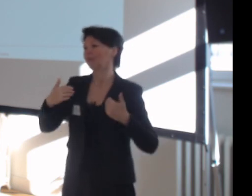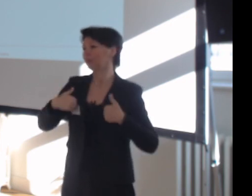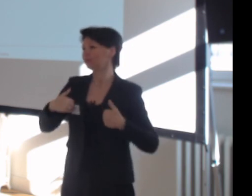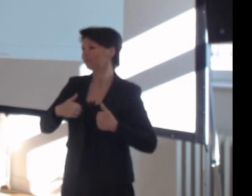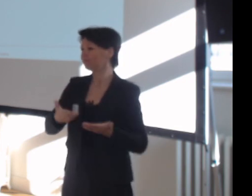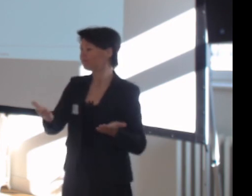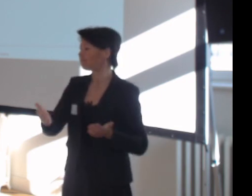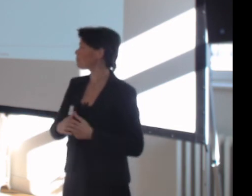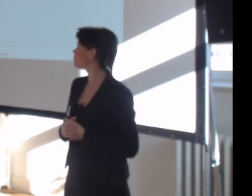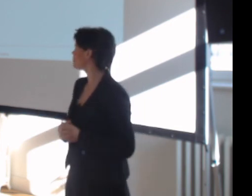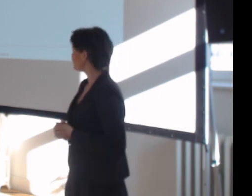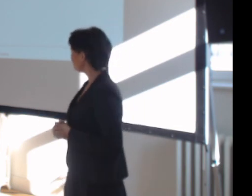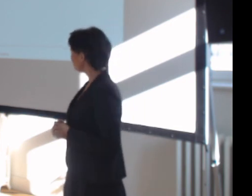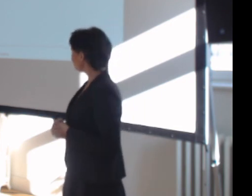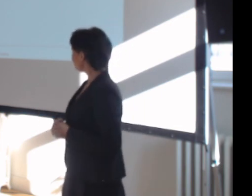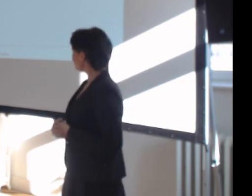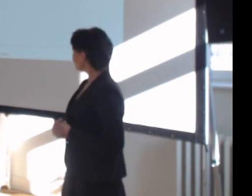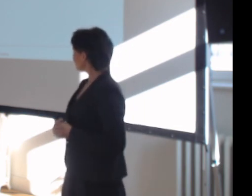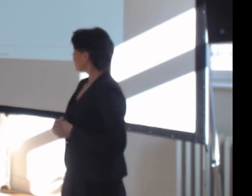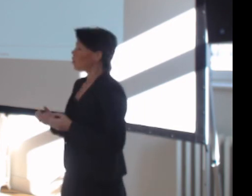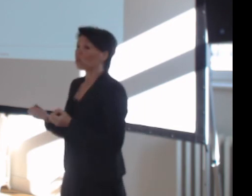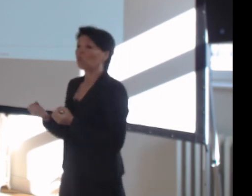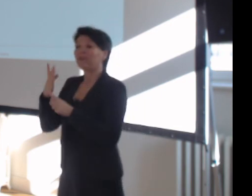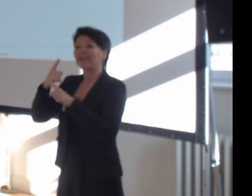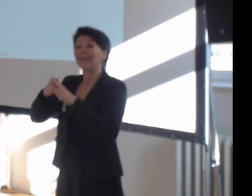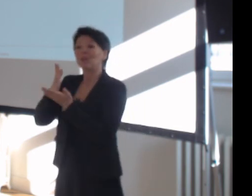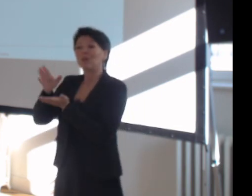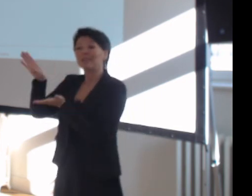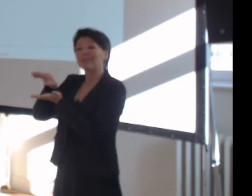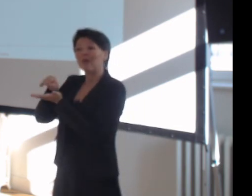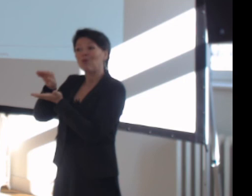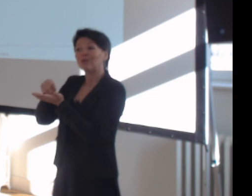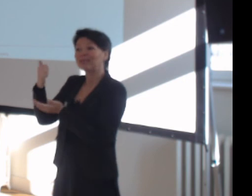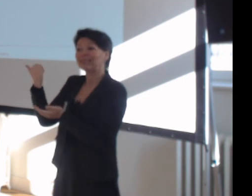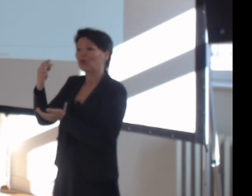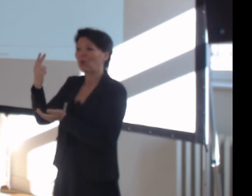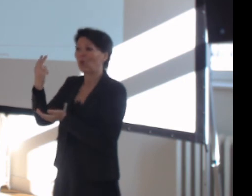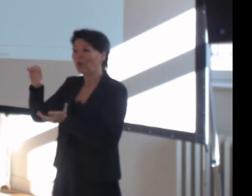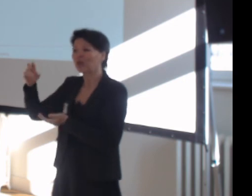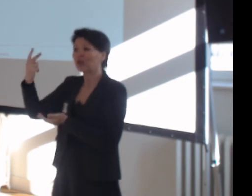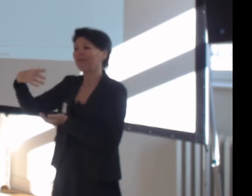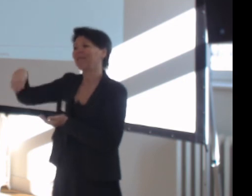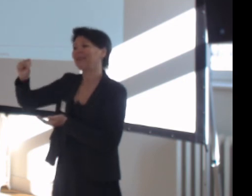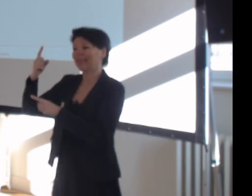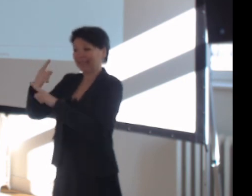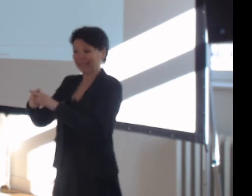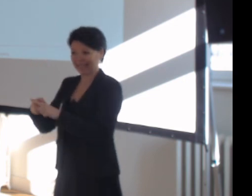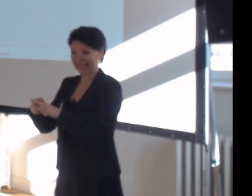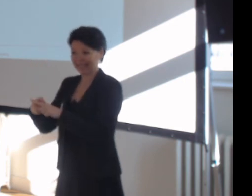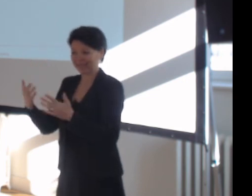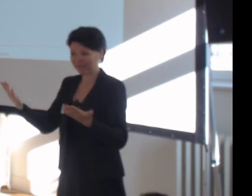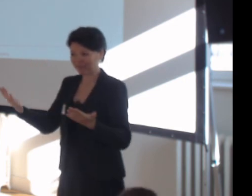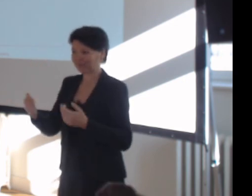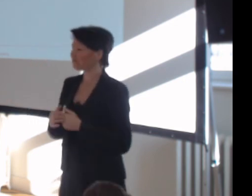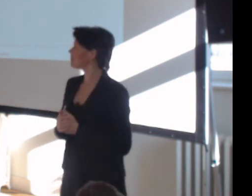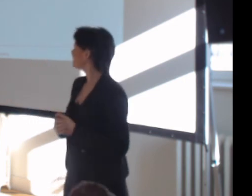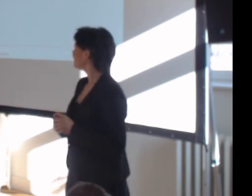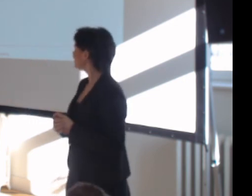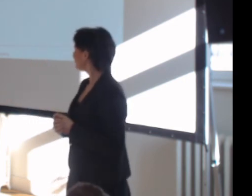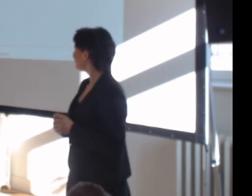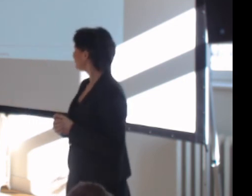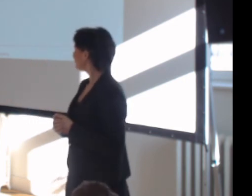2011 is 692. Now, this might not tell you very much, but the circulation rate is